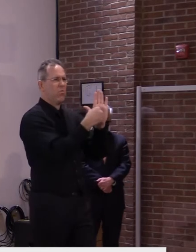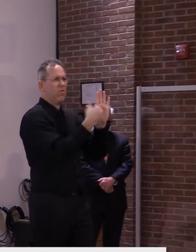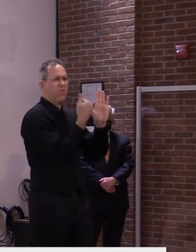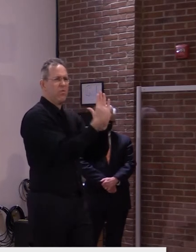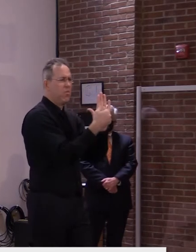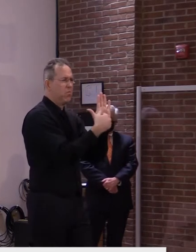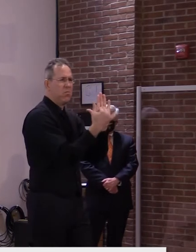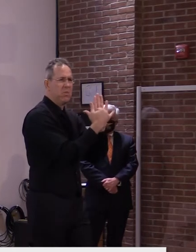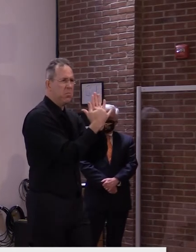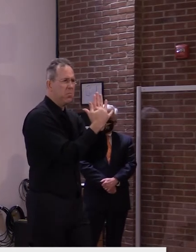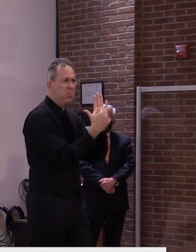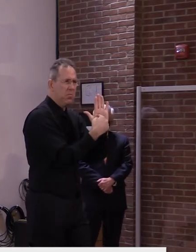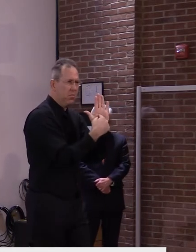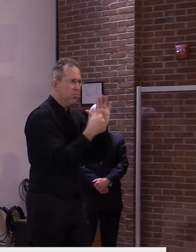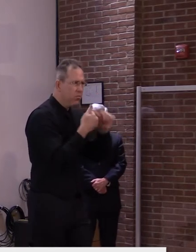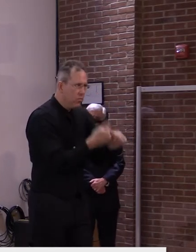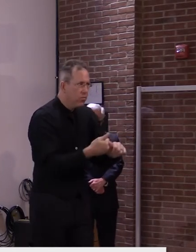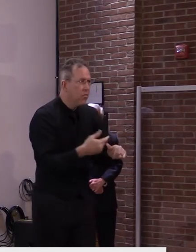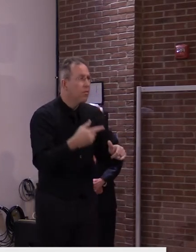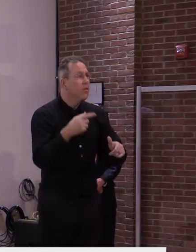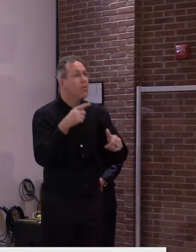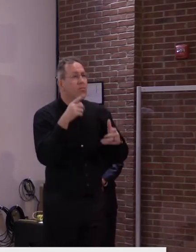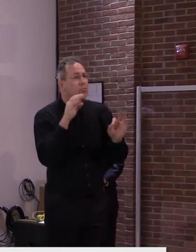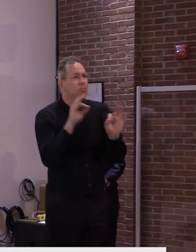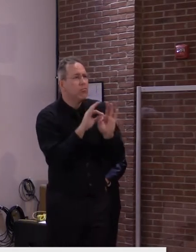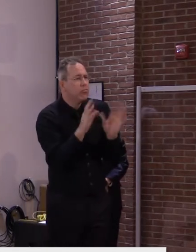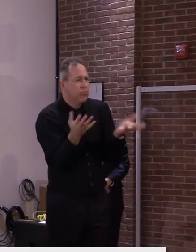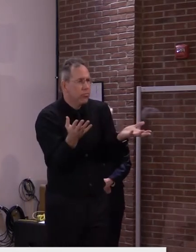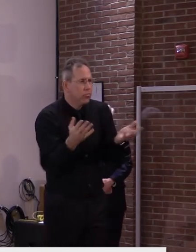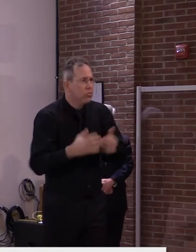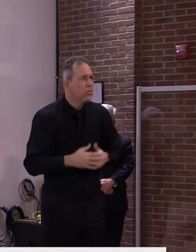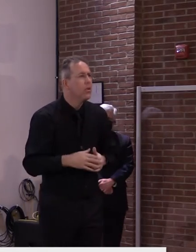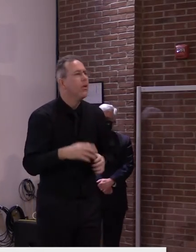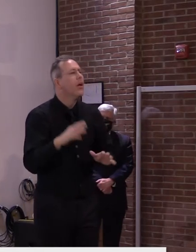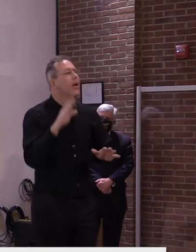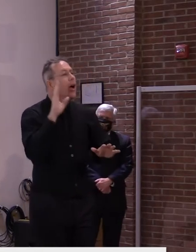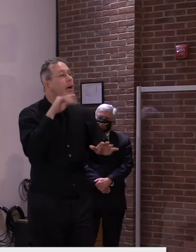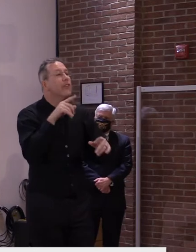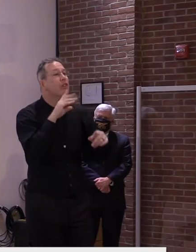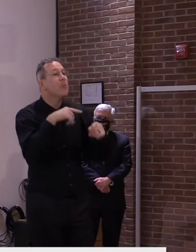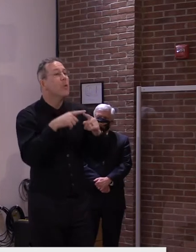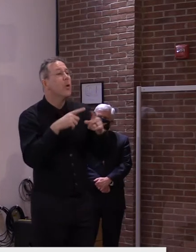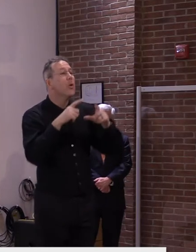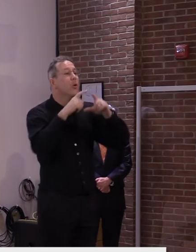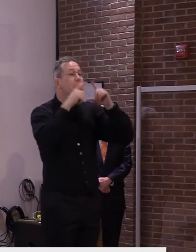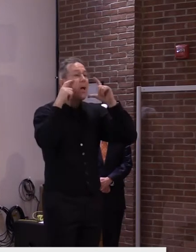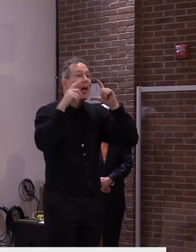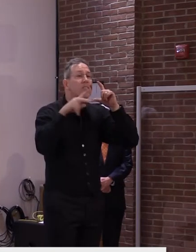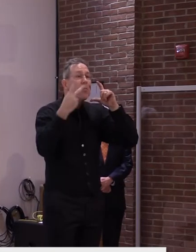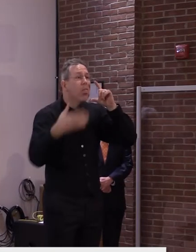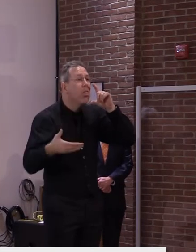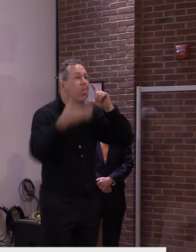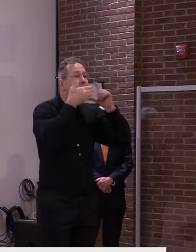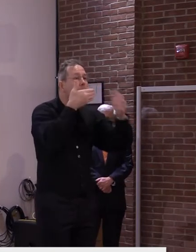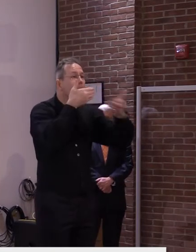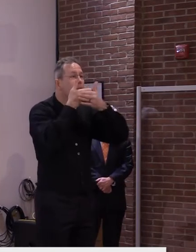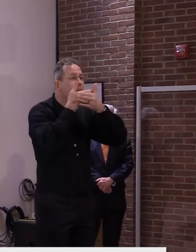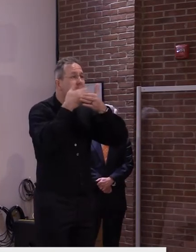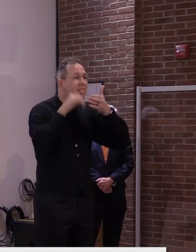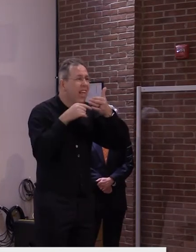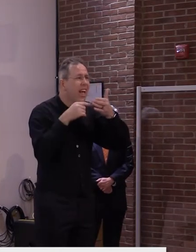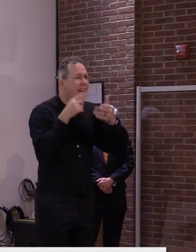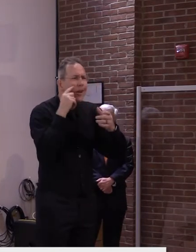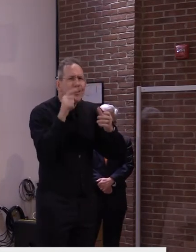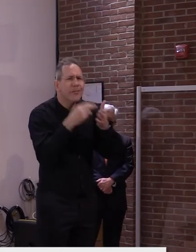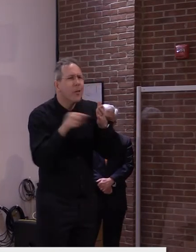along. Double masking is an interesting concept because it's been in the news a lot lately. The